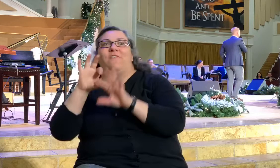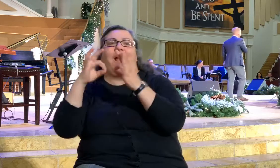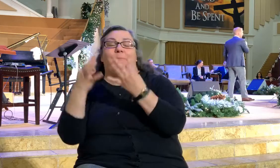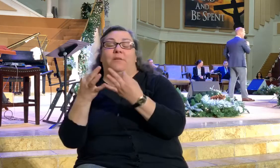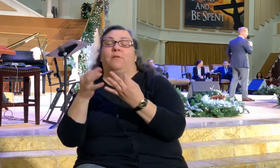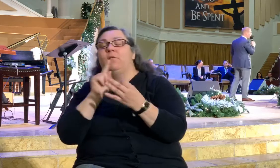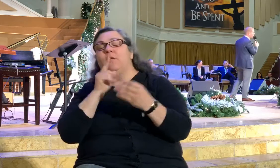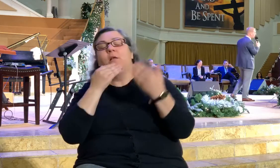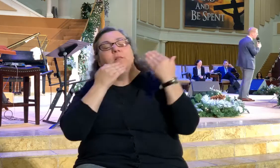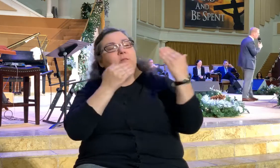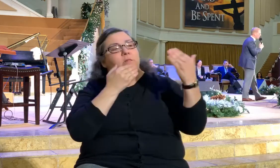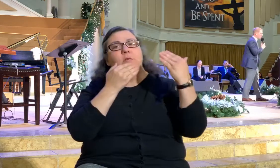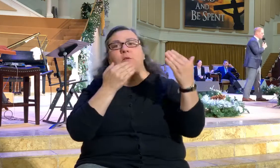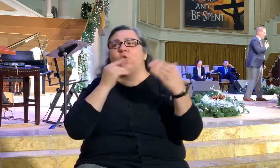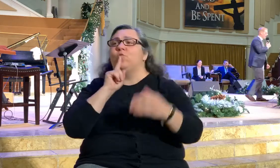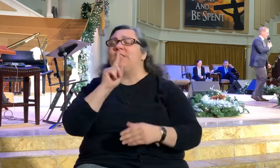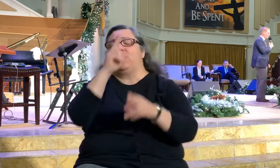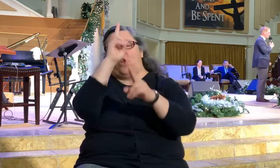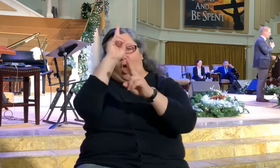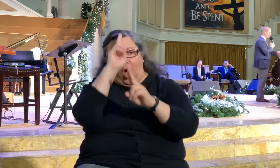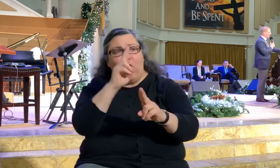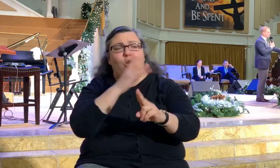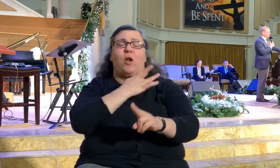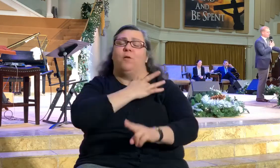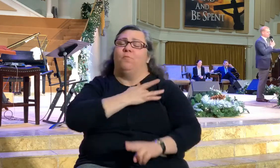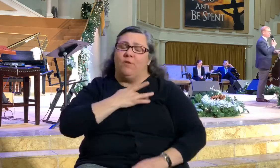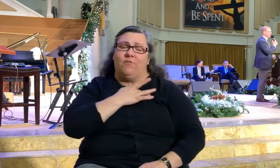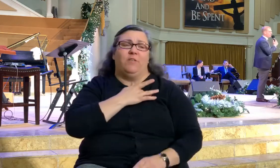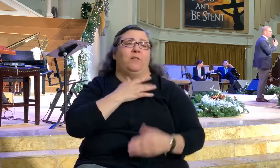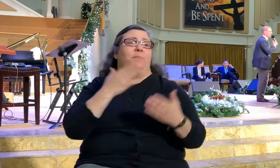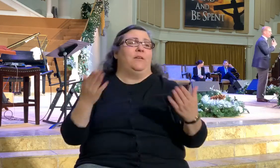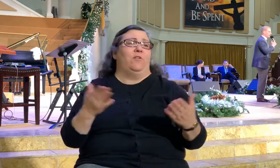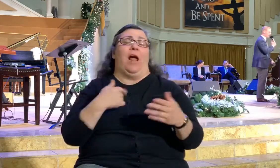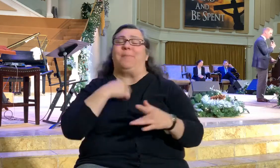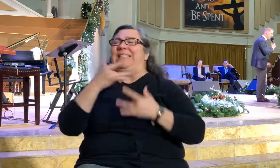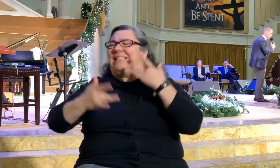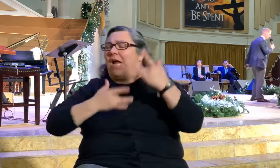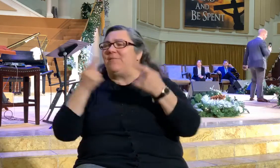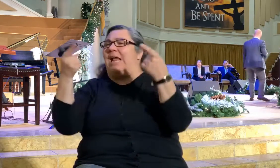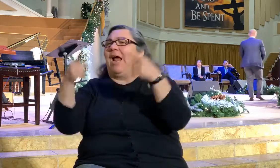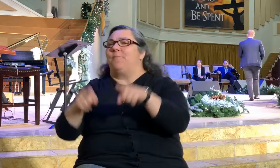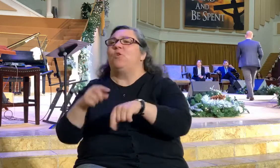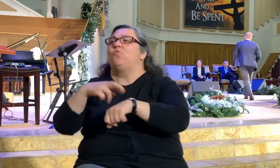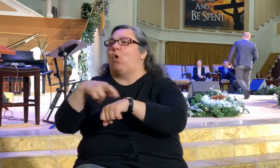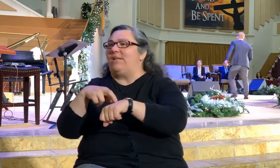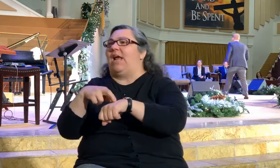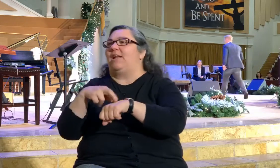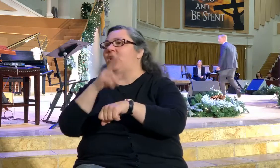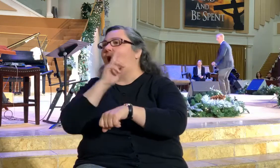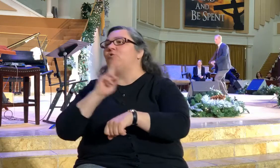an honor and privilege, and I'm just excited for what's going on in Roatan here. God bless you all.